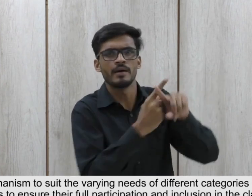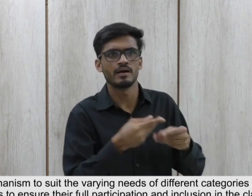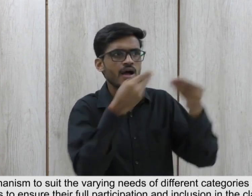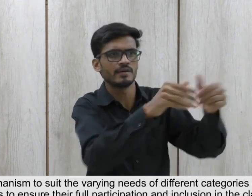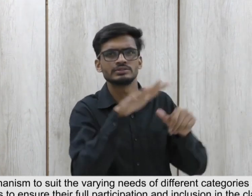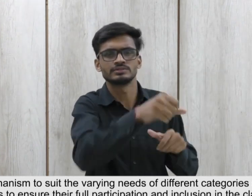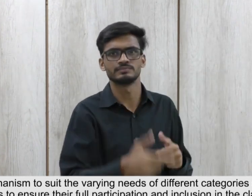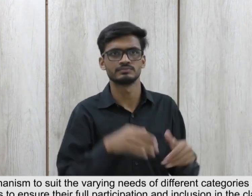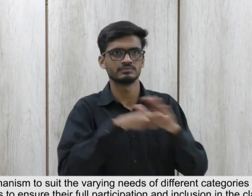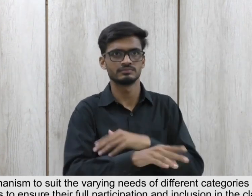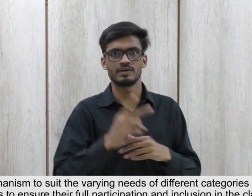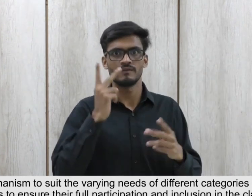full participation